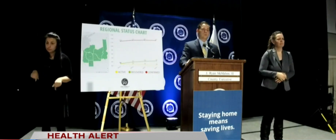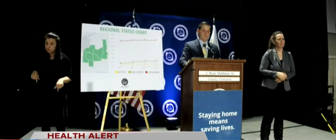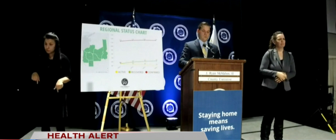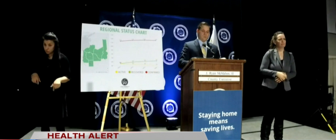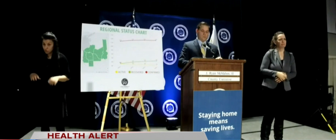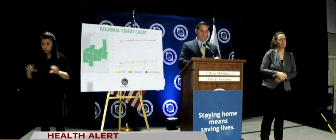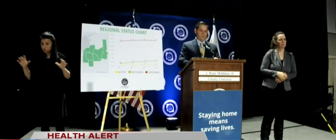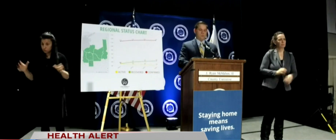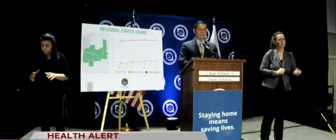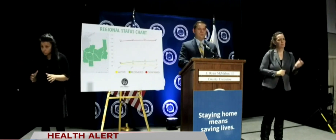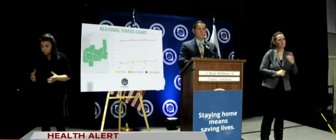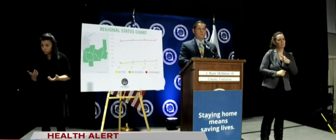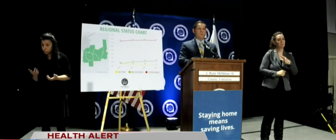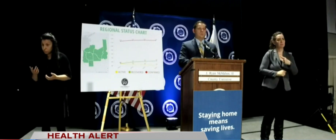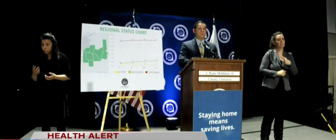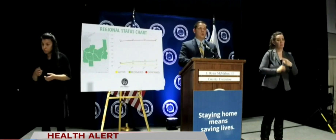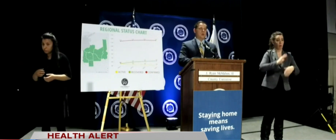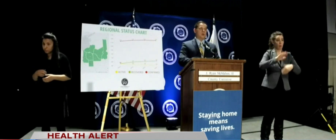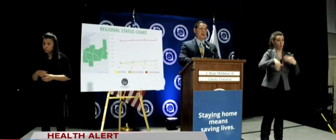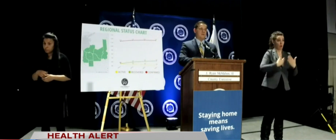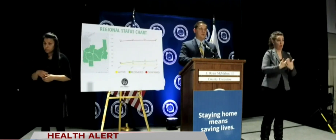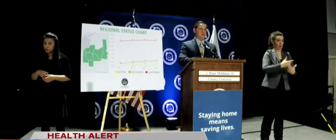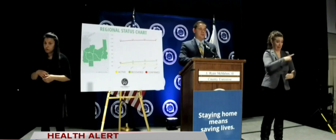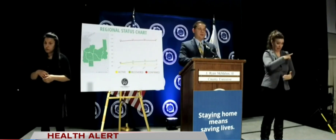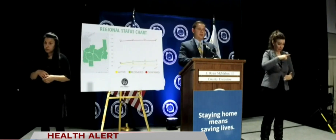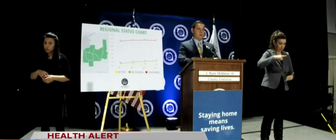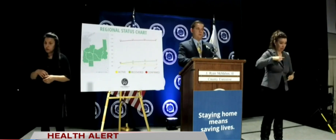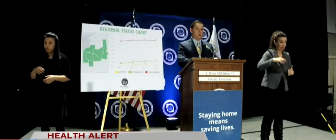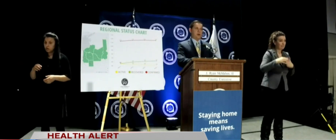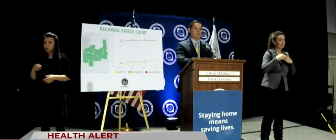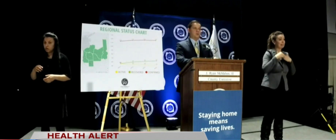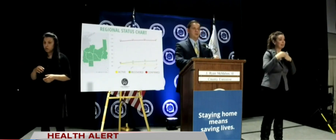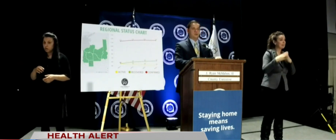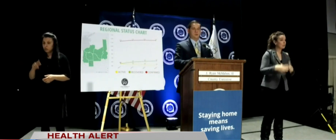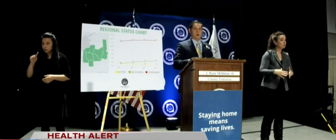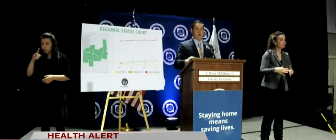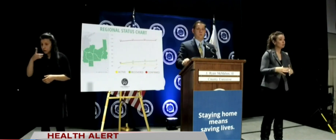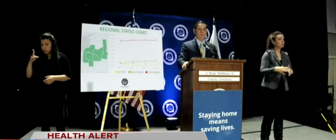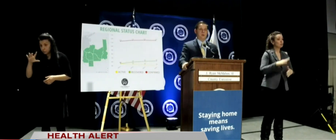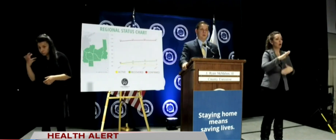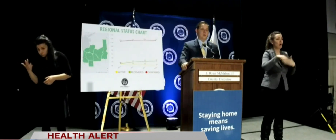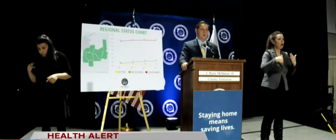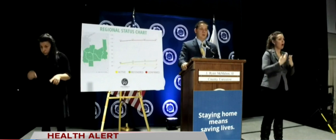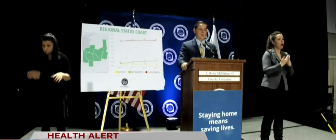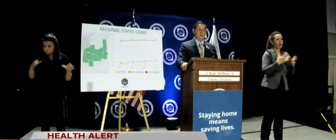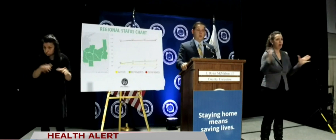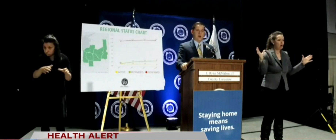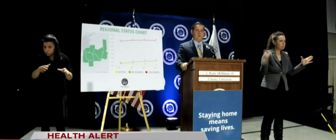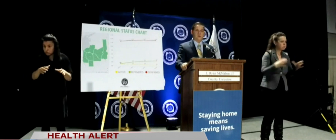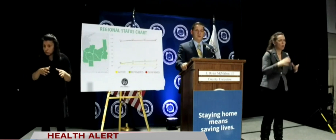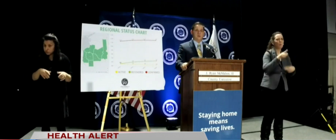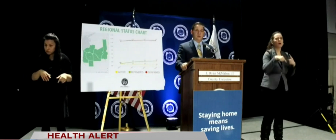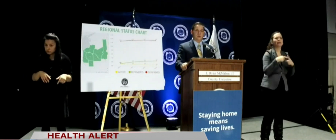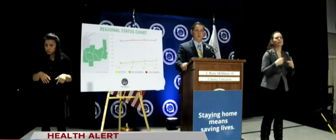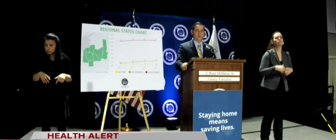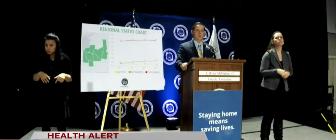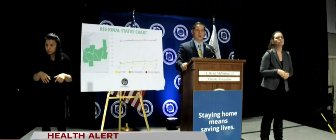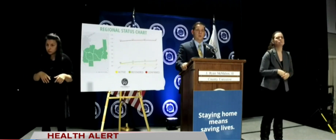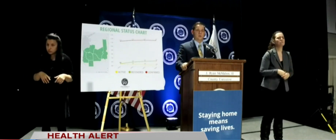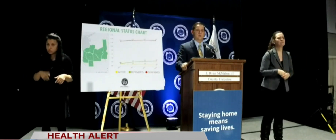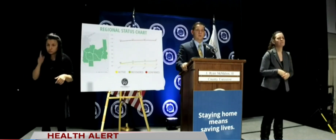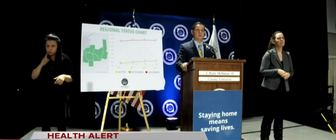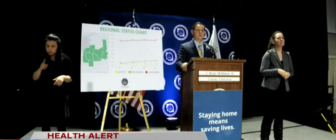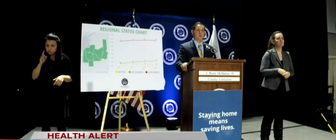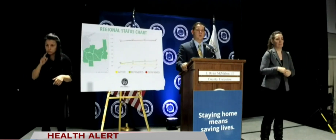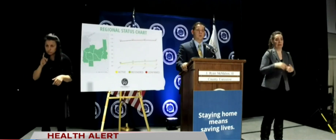and legislative leaders to talk about the restart plan? Yeah, we had conversations today. We have more conversations tomorrow, and we'll have more conversations later in the week as